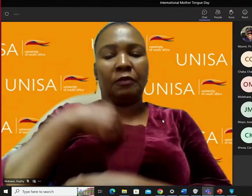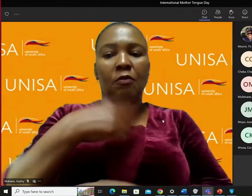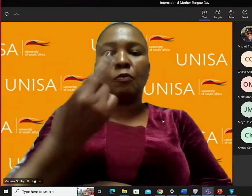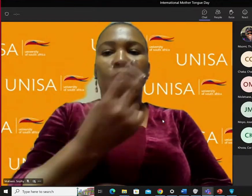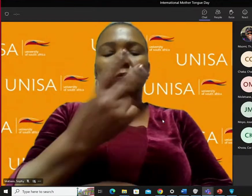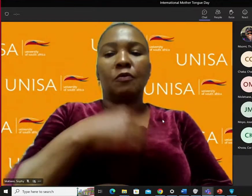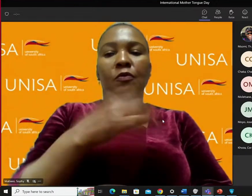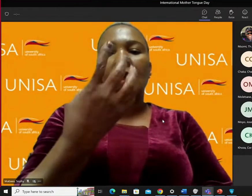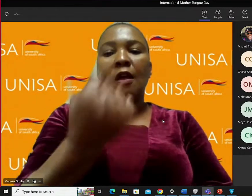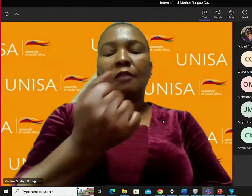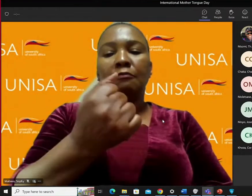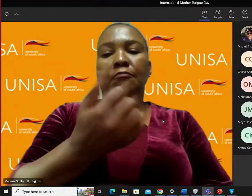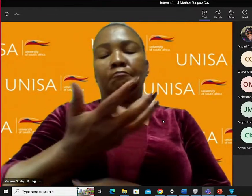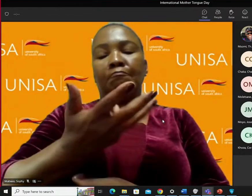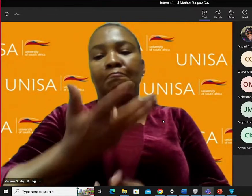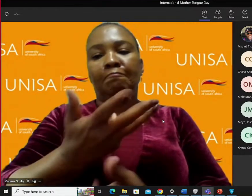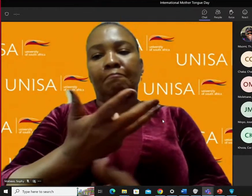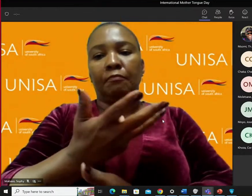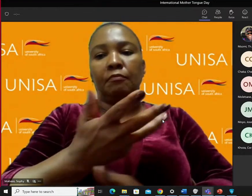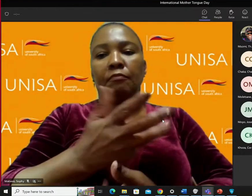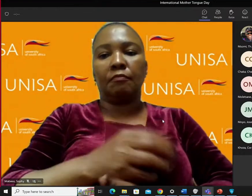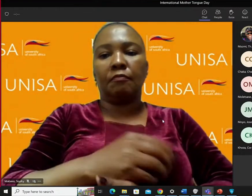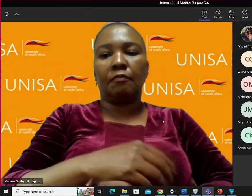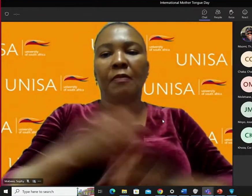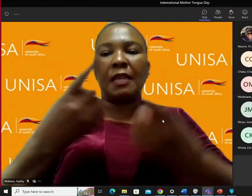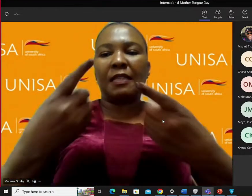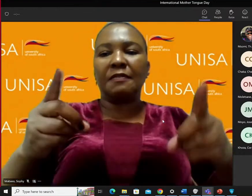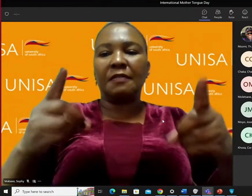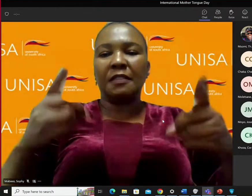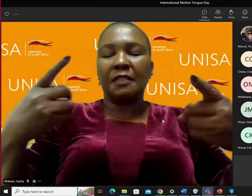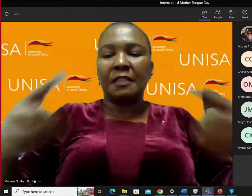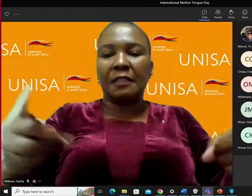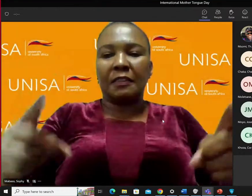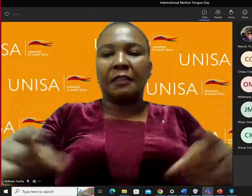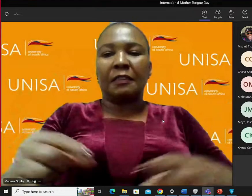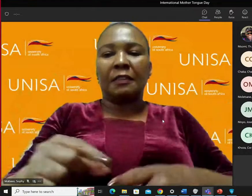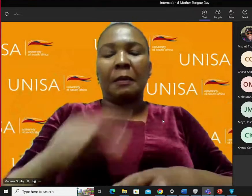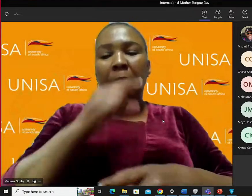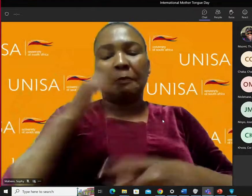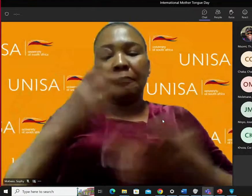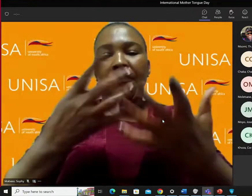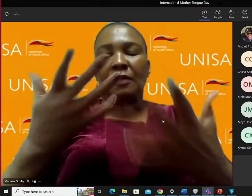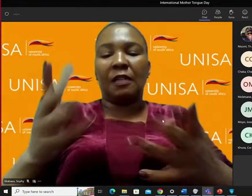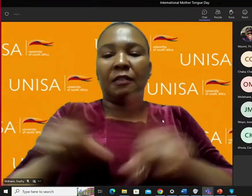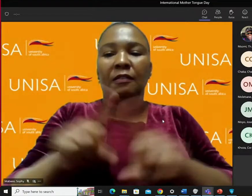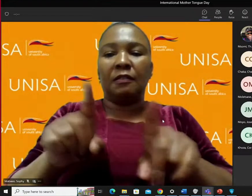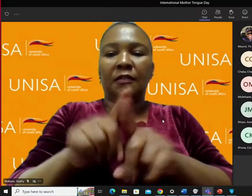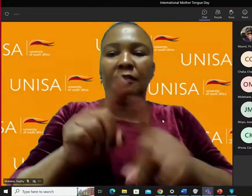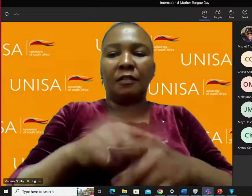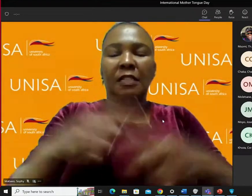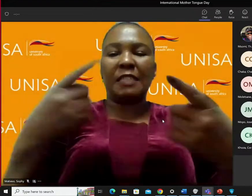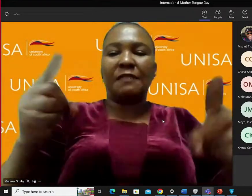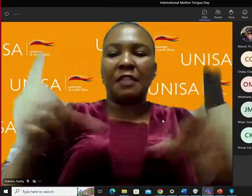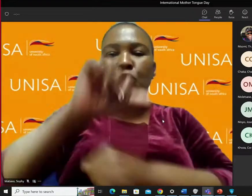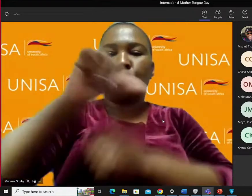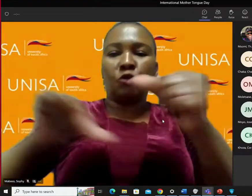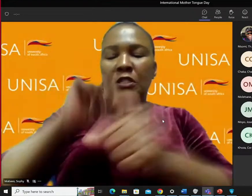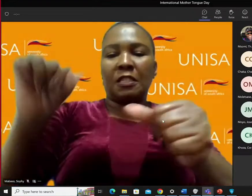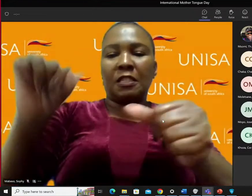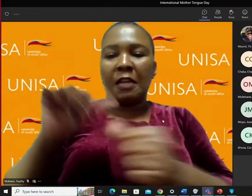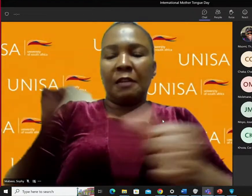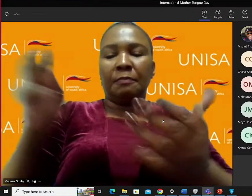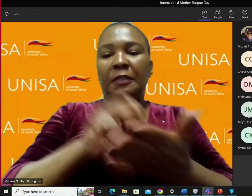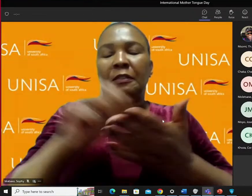have the different technological methods that we have, and also different social media platforms